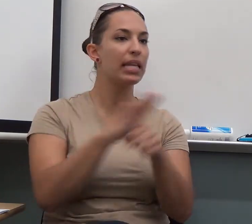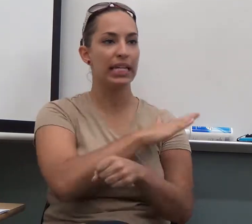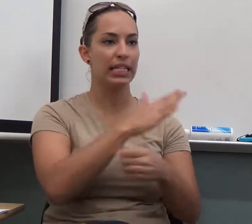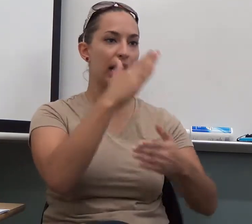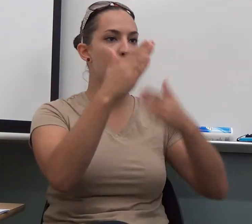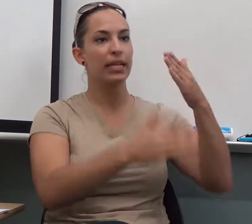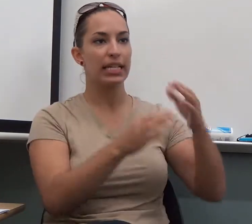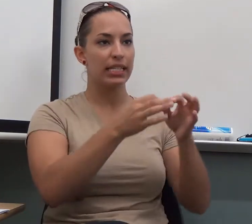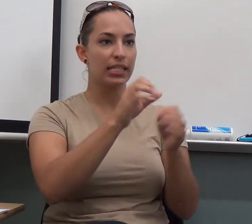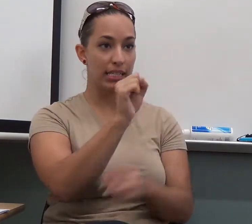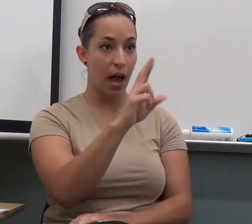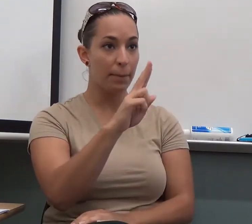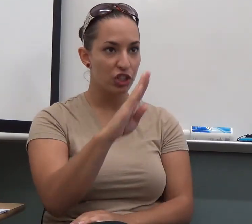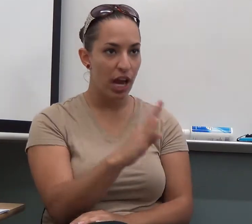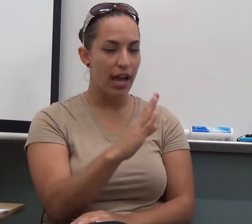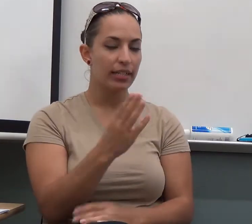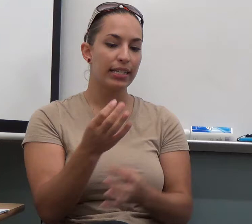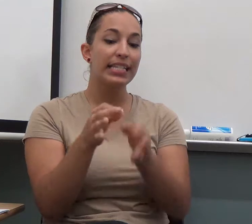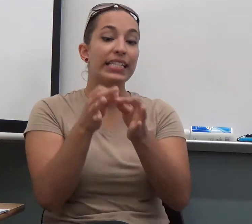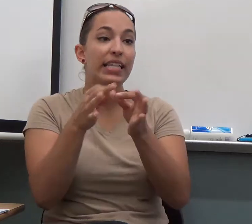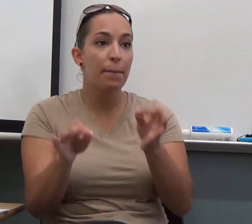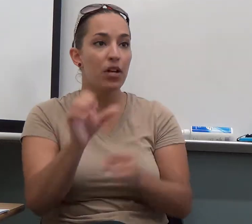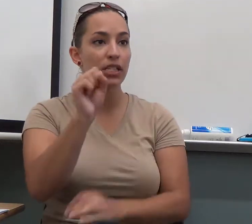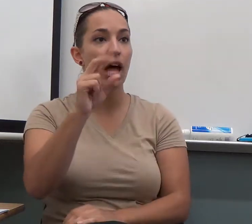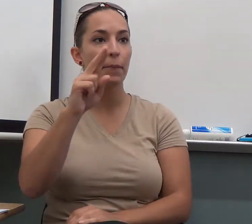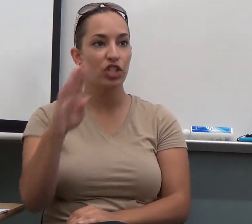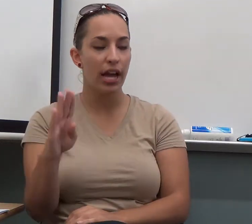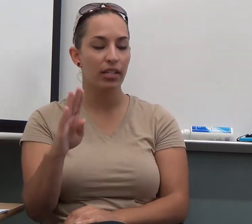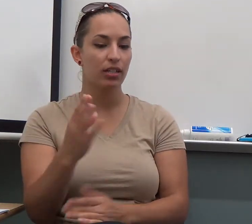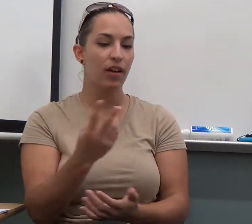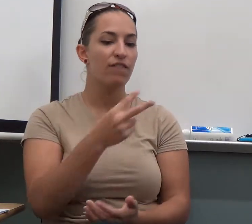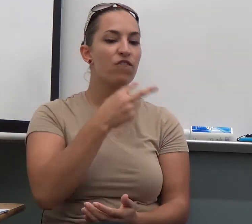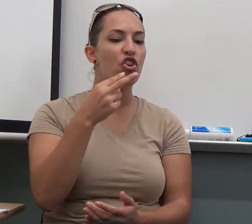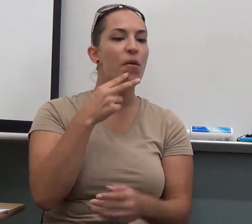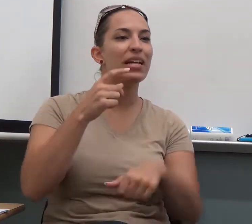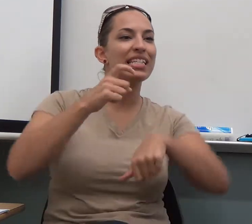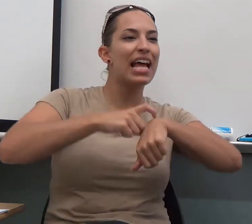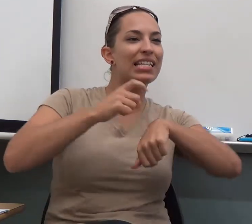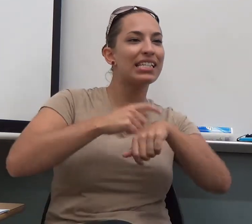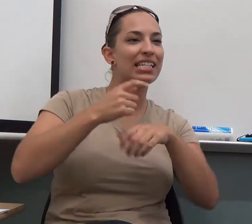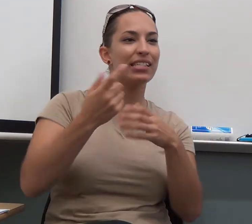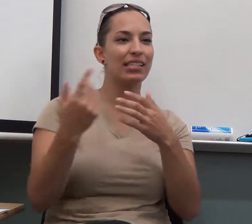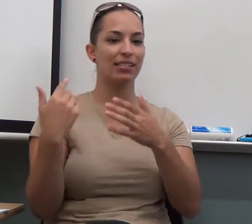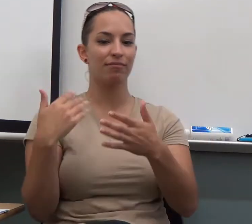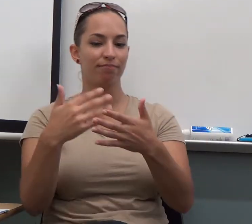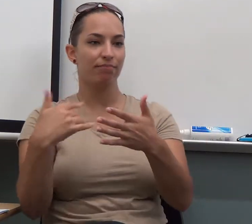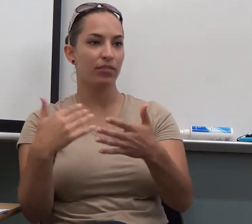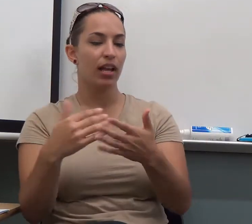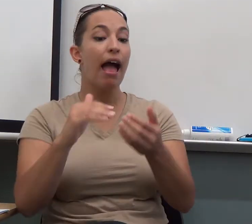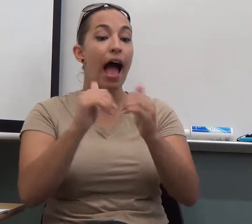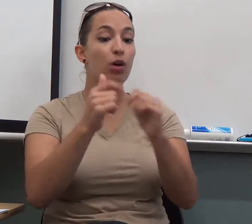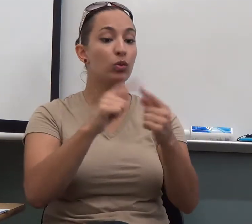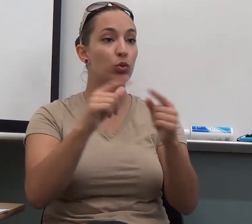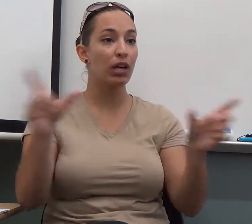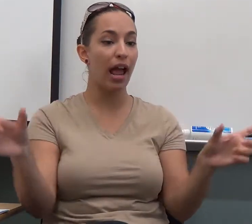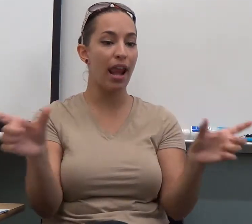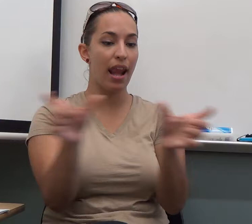subjects, verb tenses, all of these things, how to connect sentences, right? SVOs,